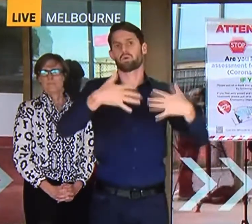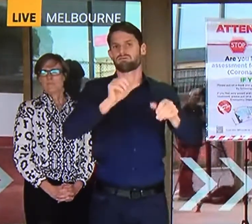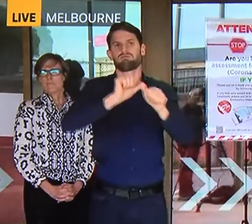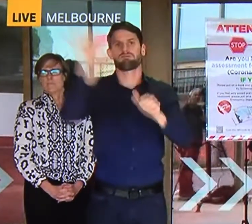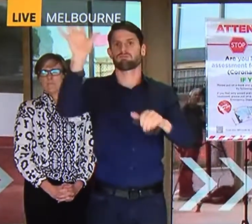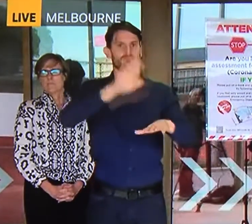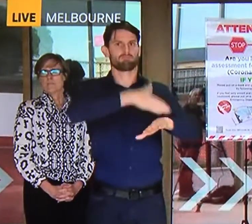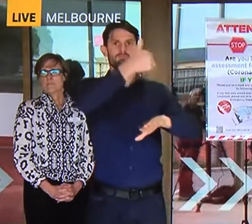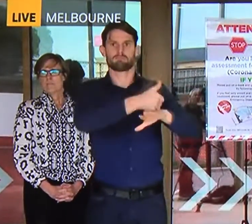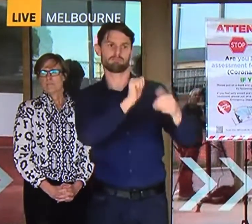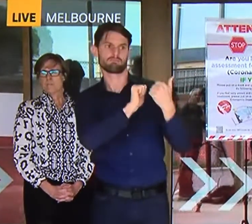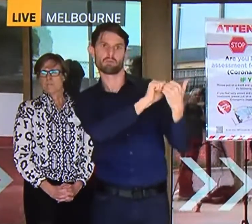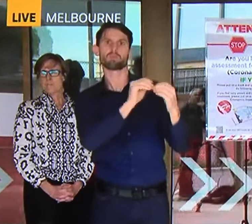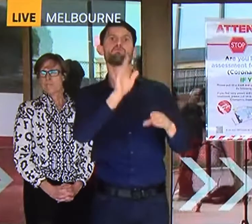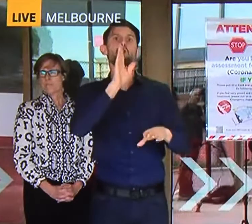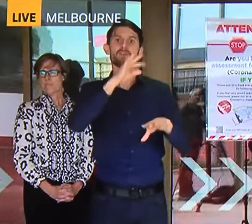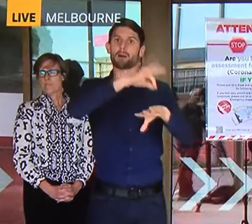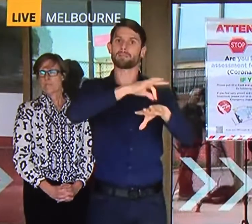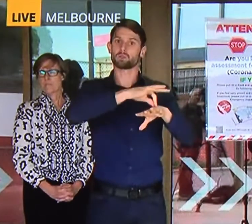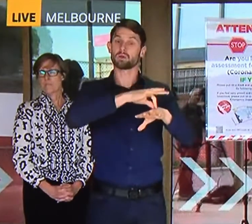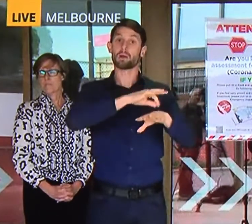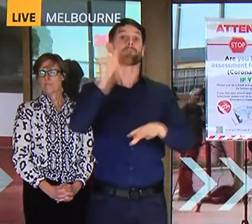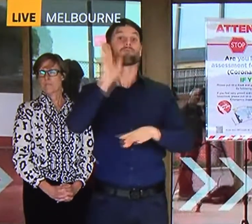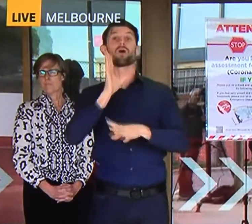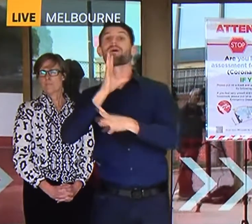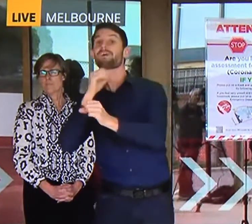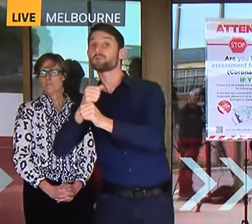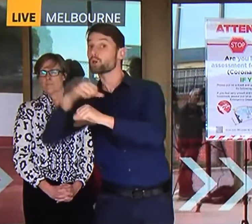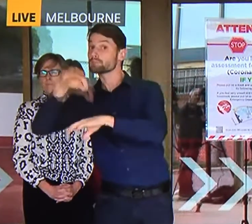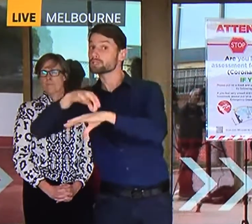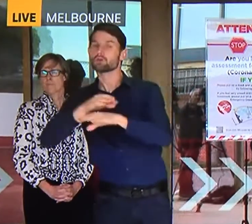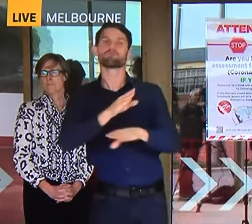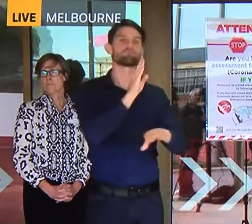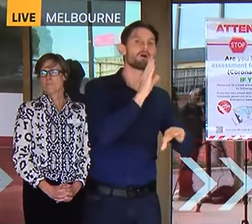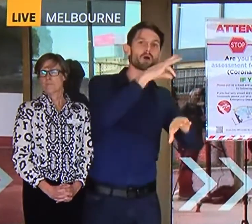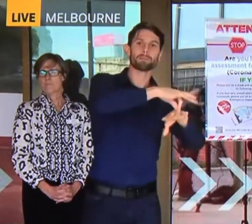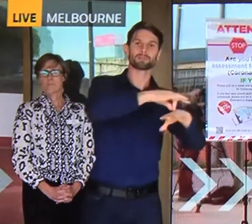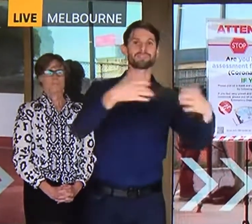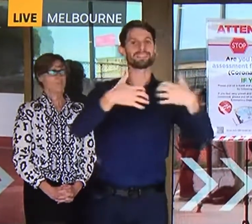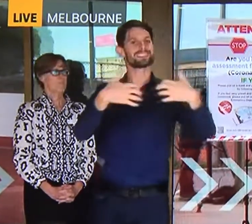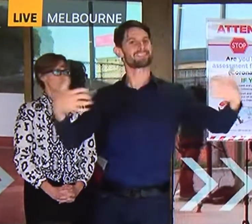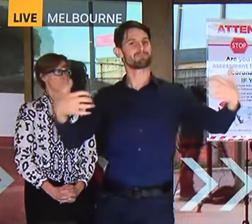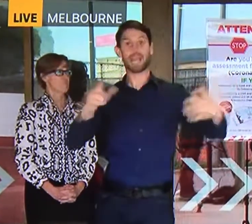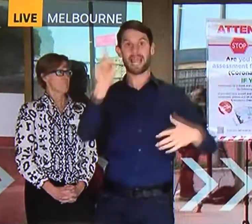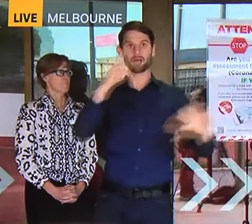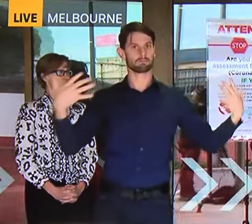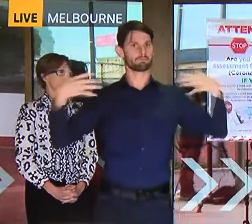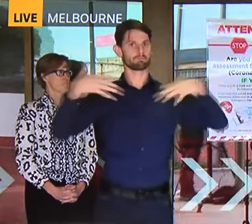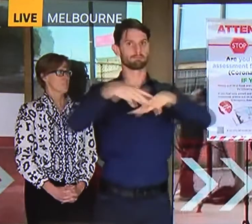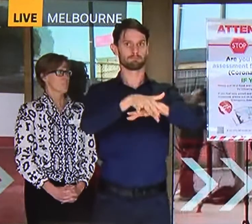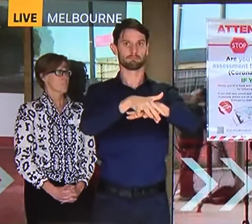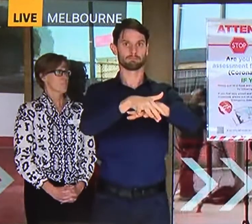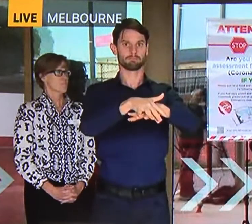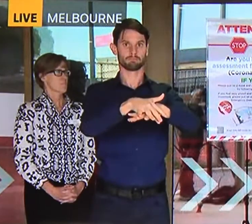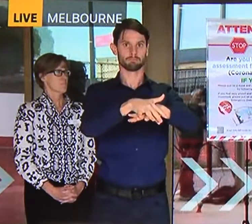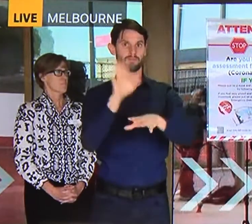private sector, which now becomes an integrated component of our public hospital networks across the country,